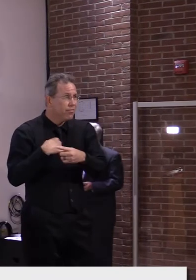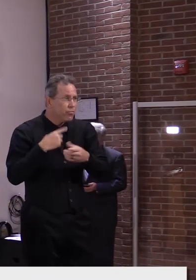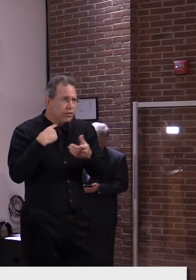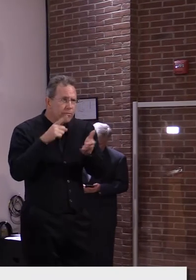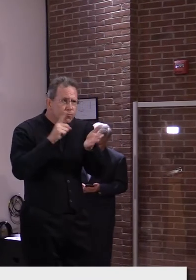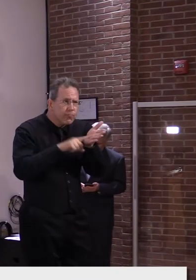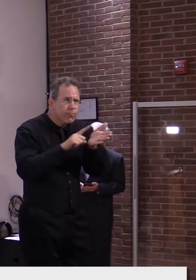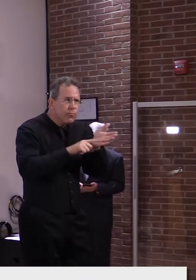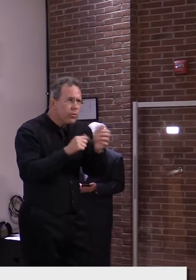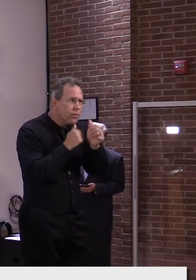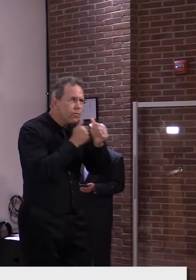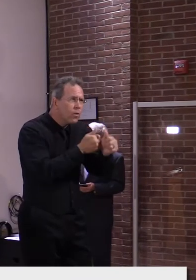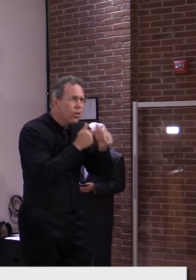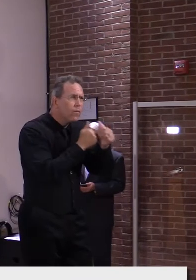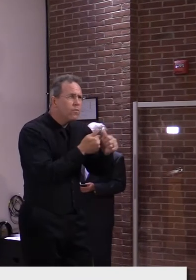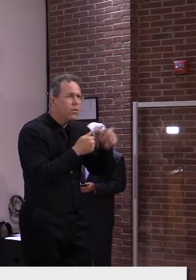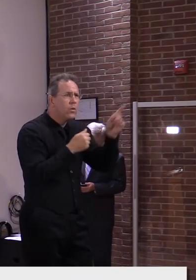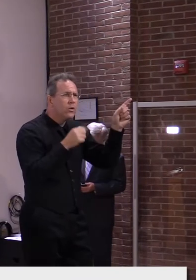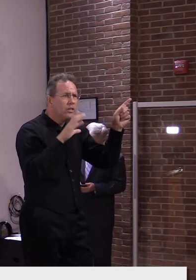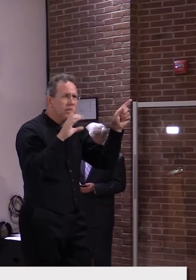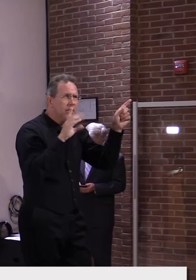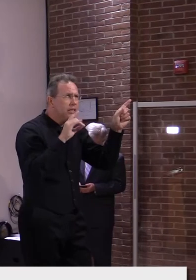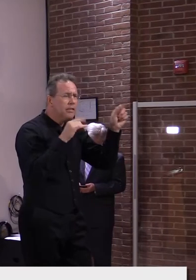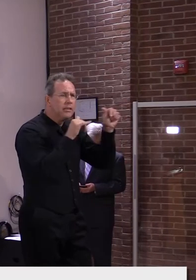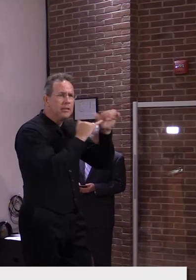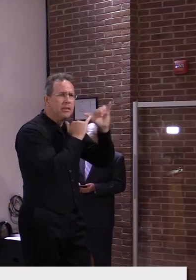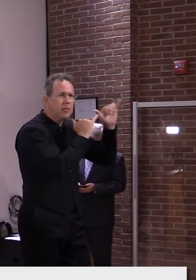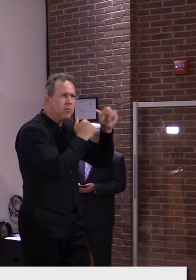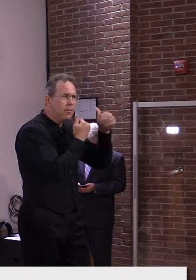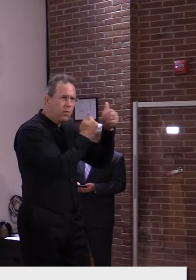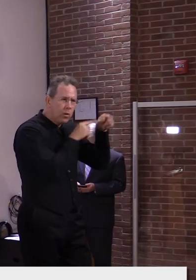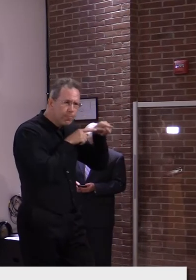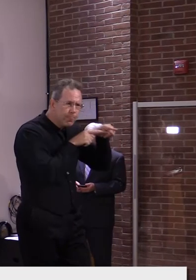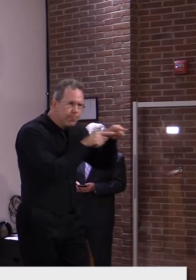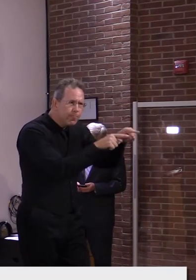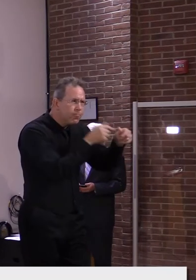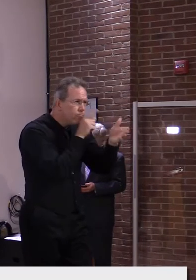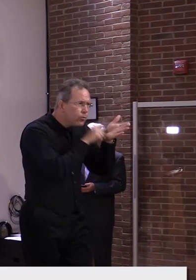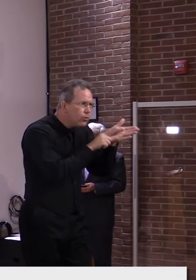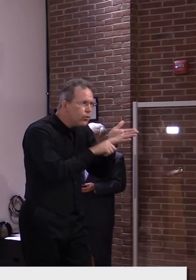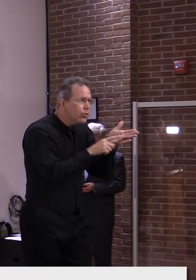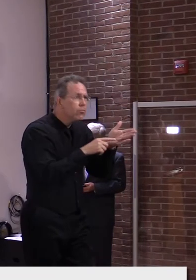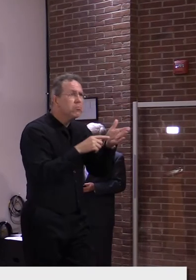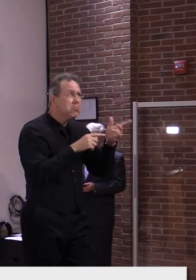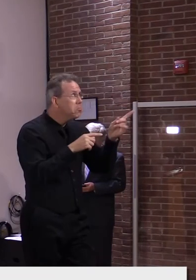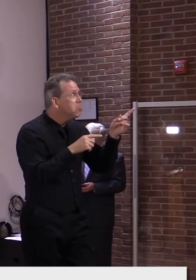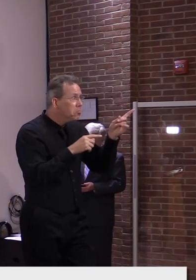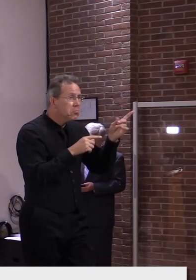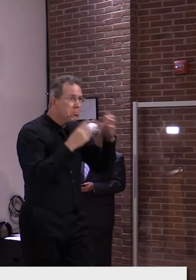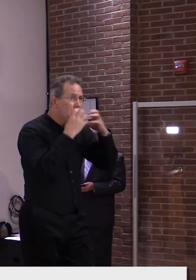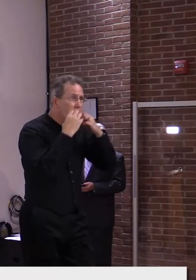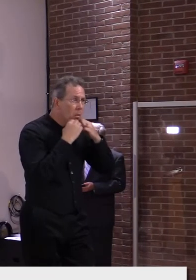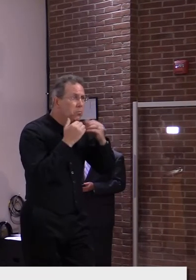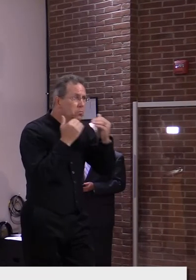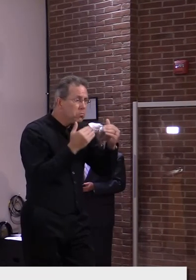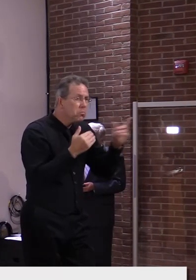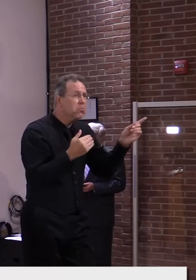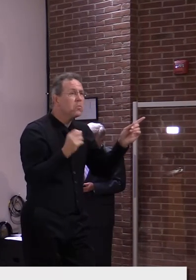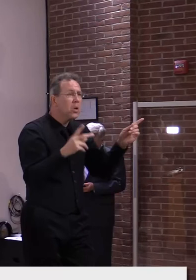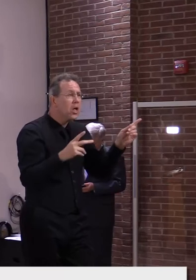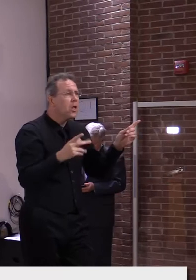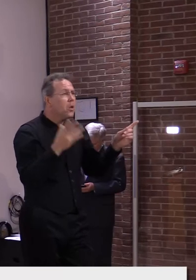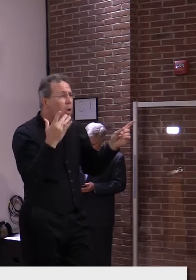that the CDC made its ultimate decisions about masking with was data that shows that the likelihood of